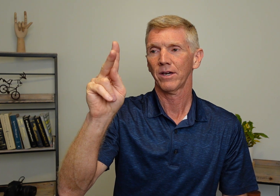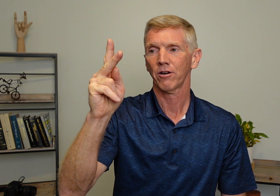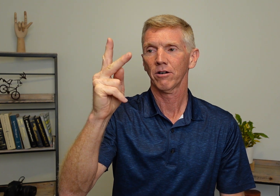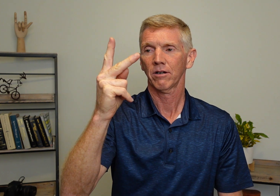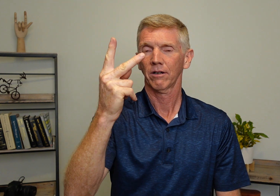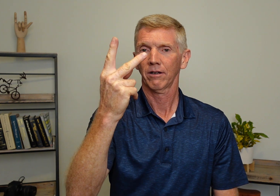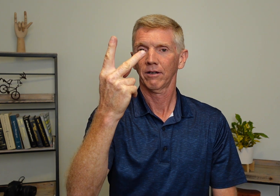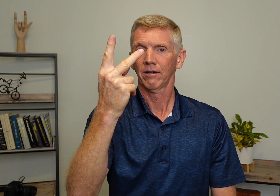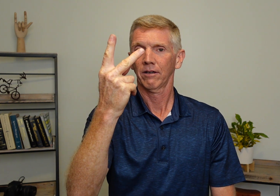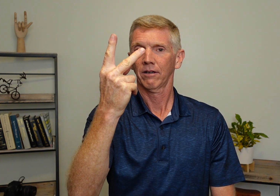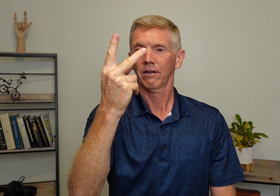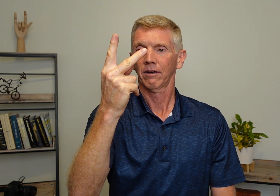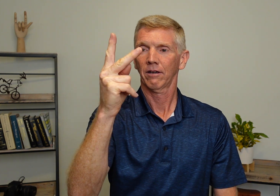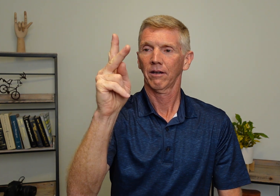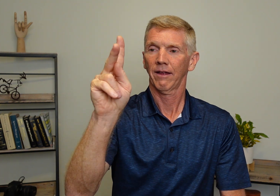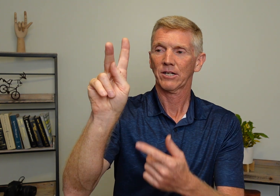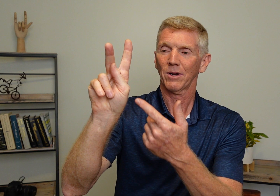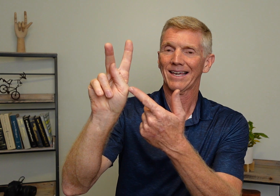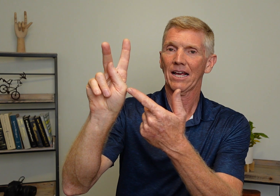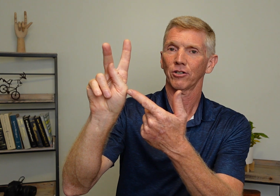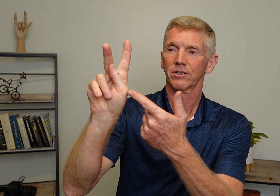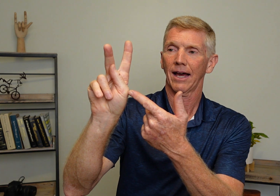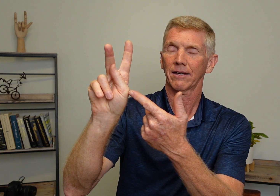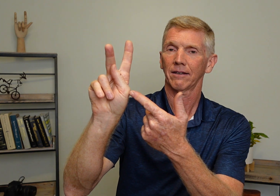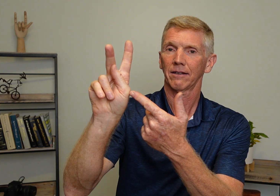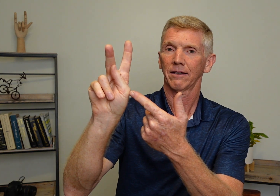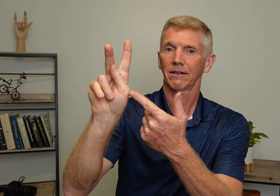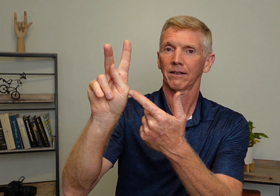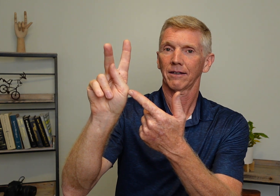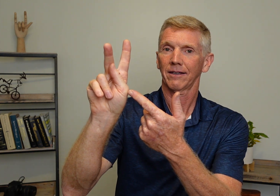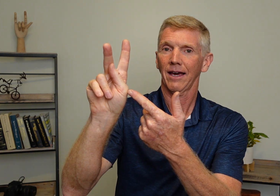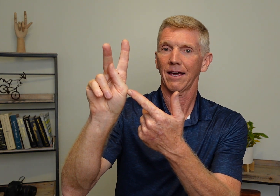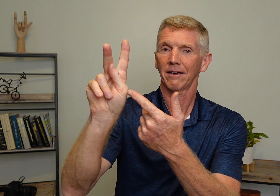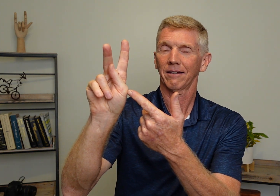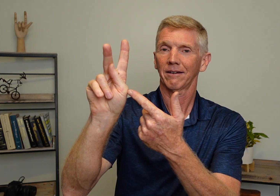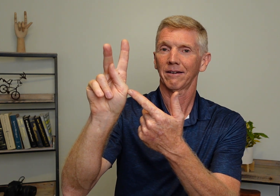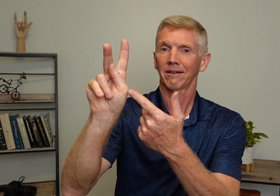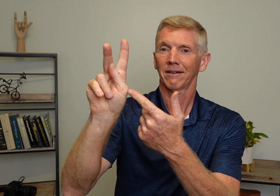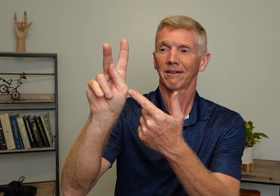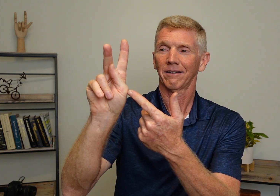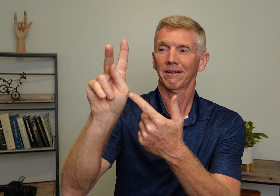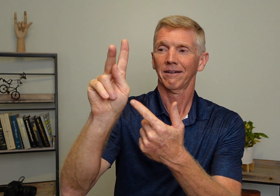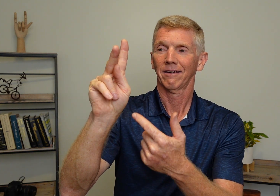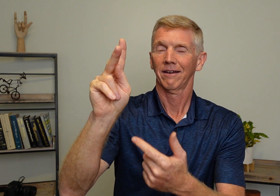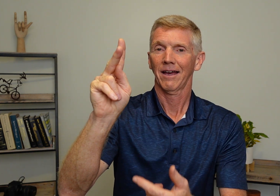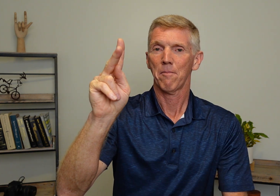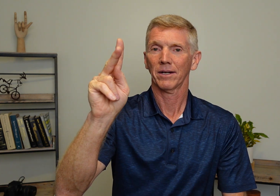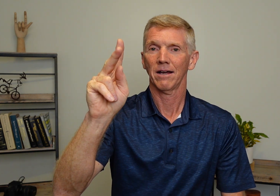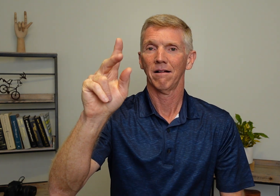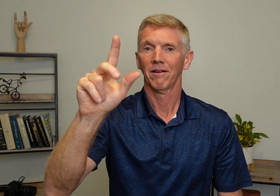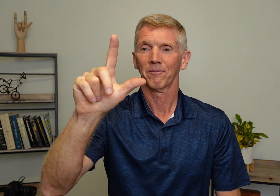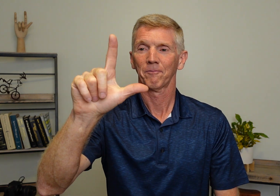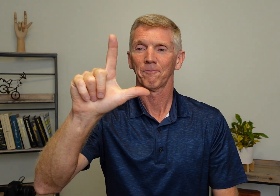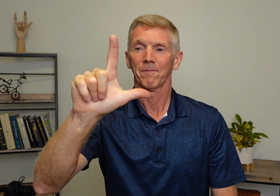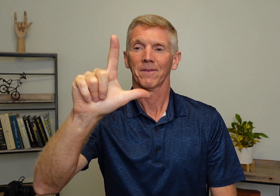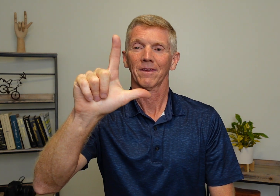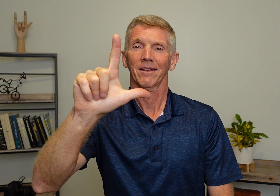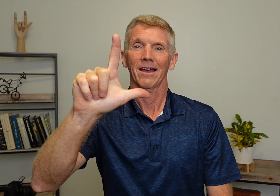finger? That's what a K looks like, K. How about an L?